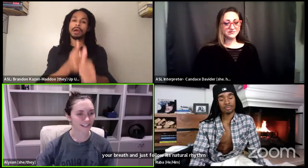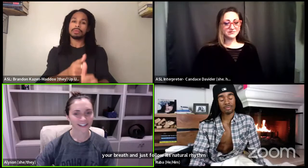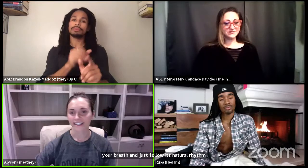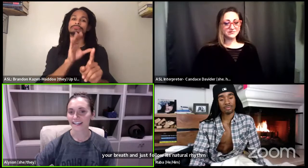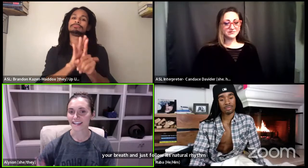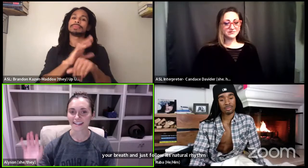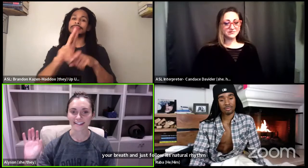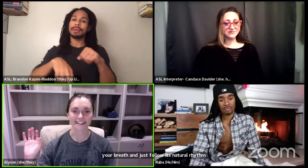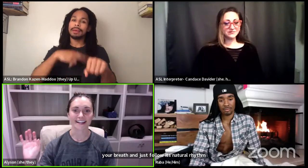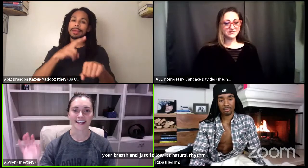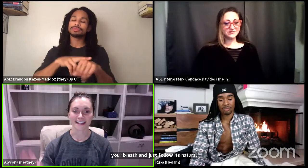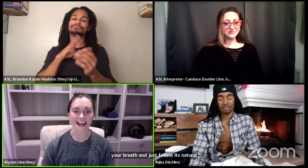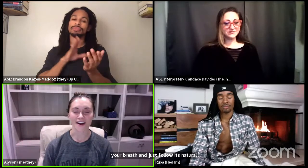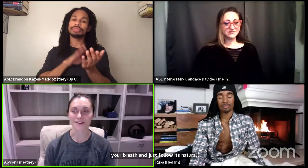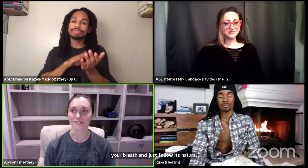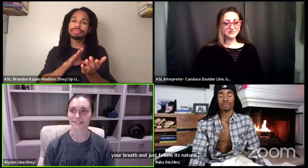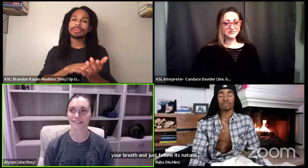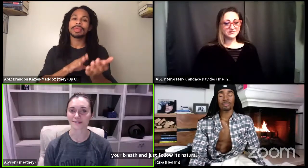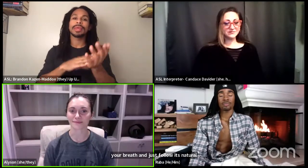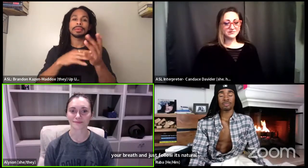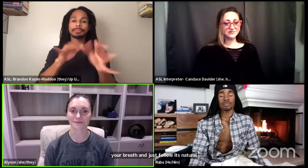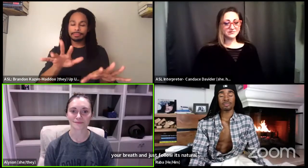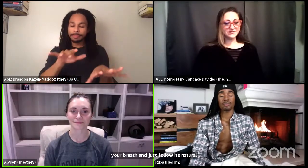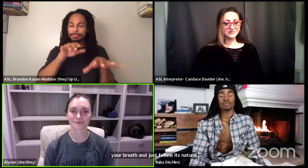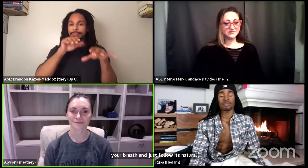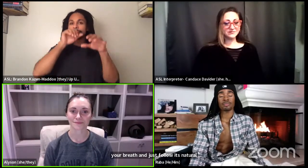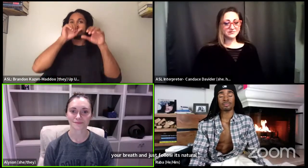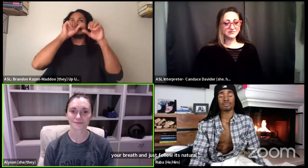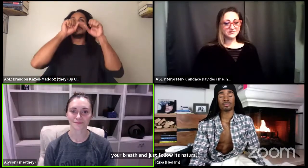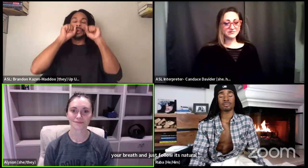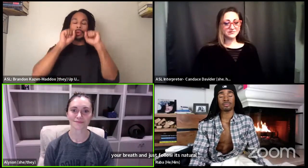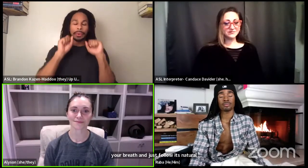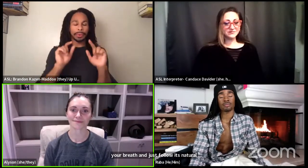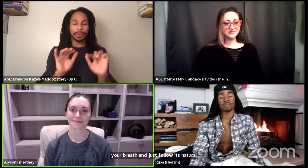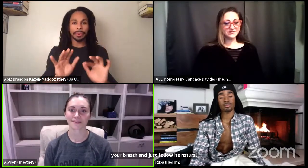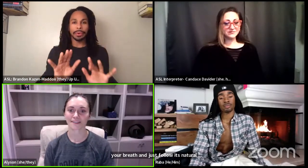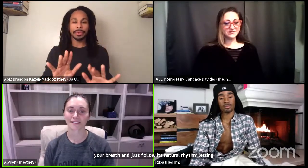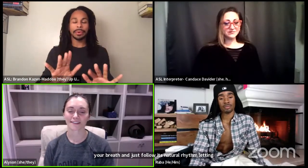flow in and out,